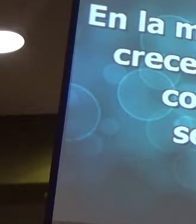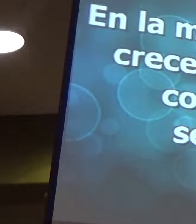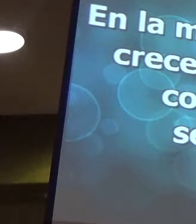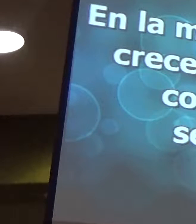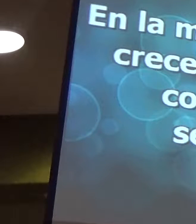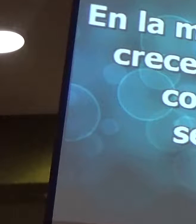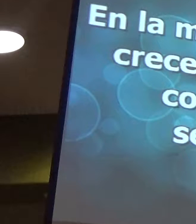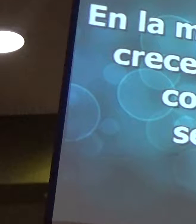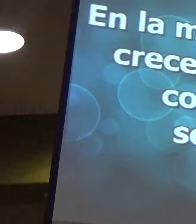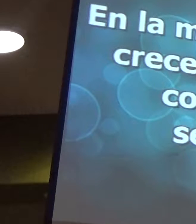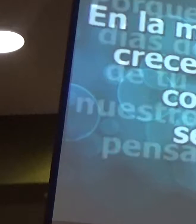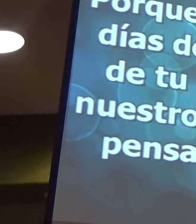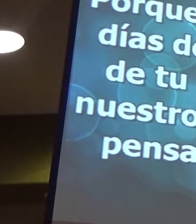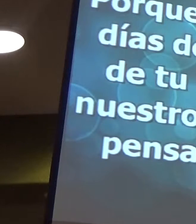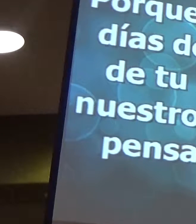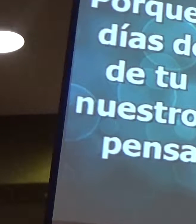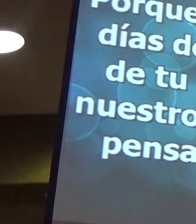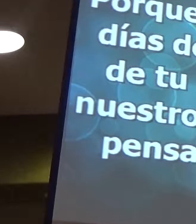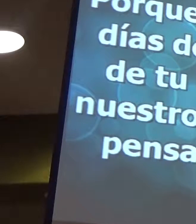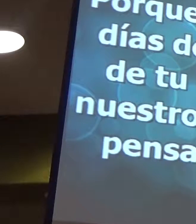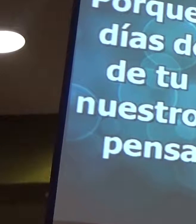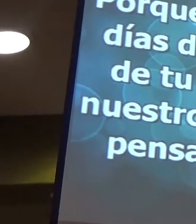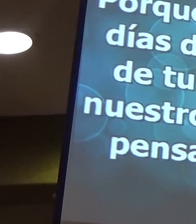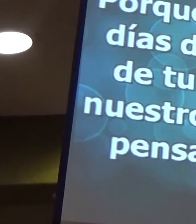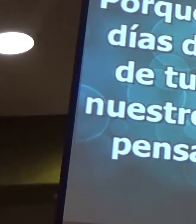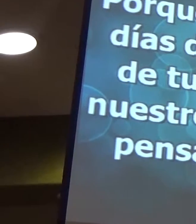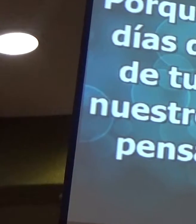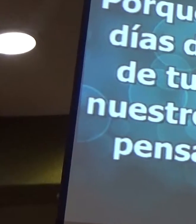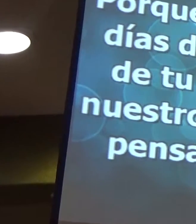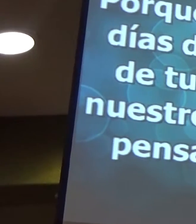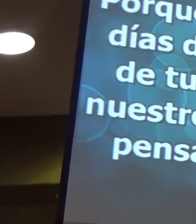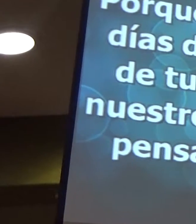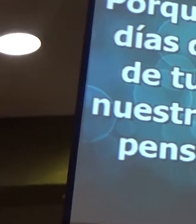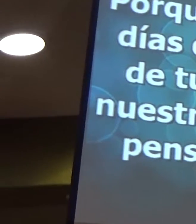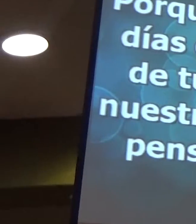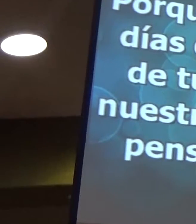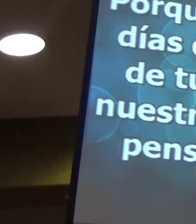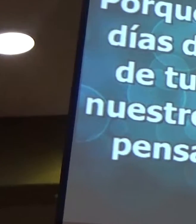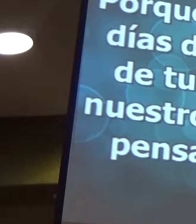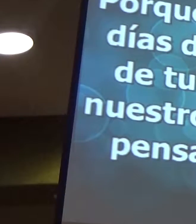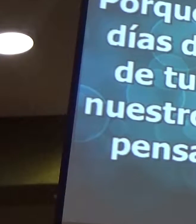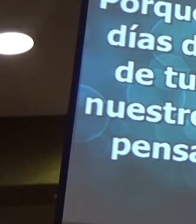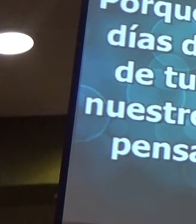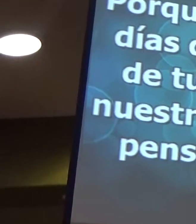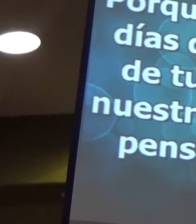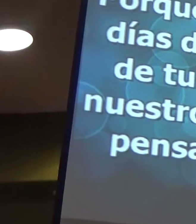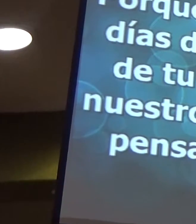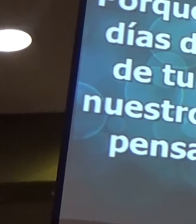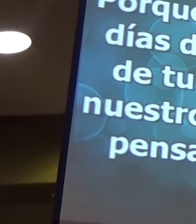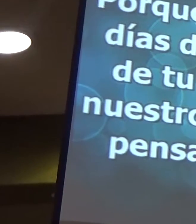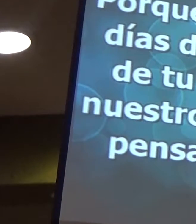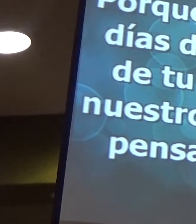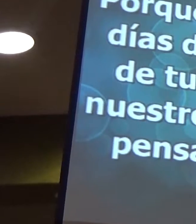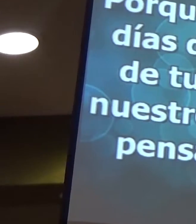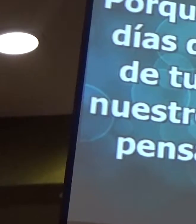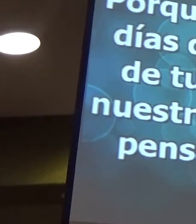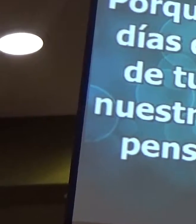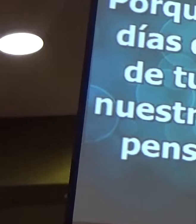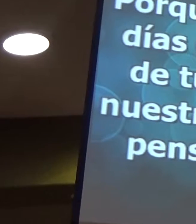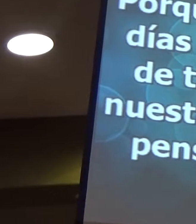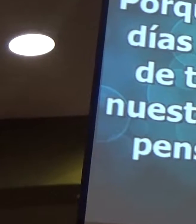Verso 9. Verse 9. Porque todos nuestros días declinan a causa de tu ira, acabando nuestros años como